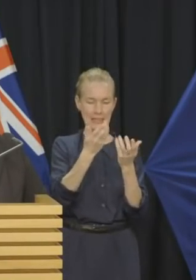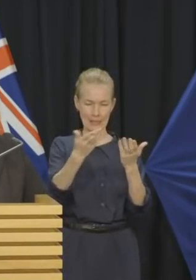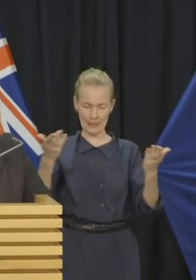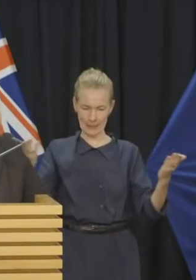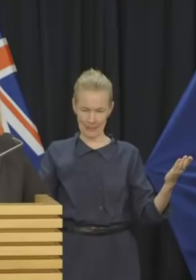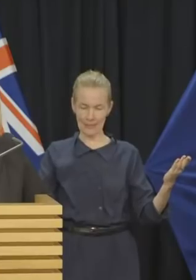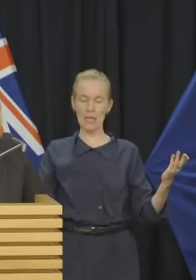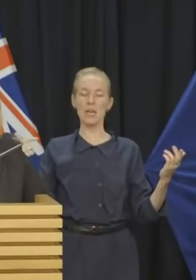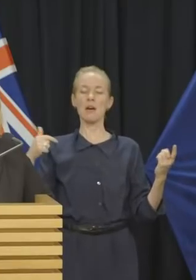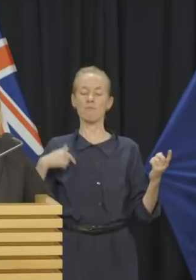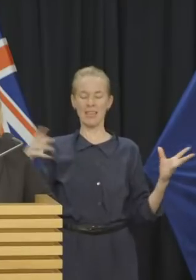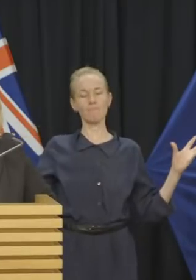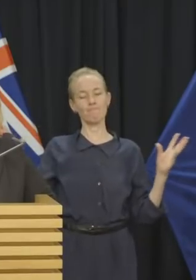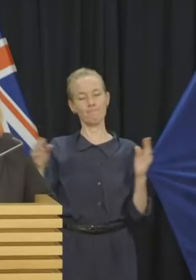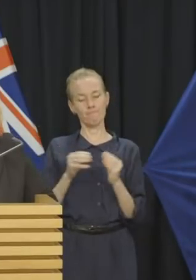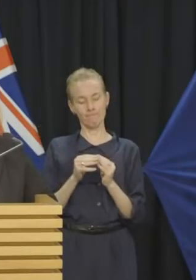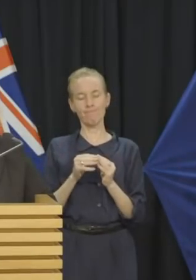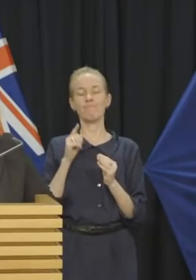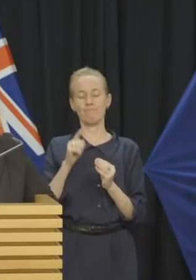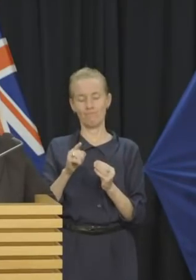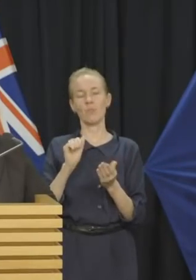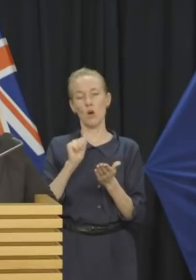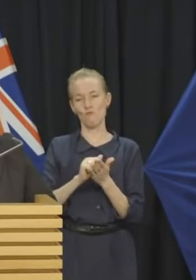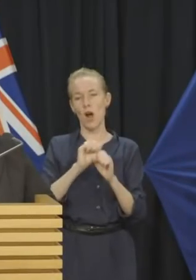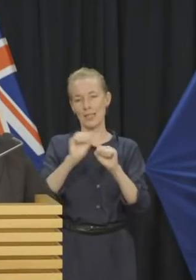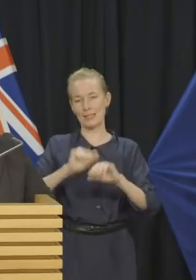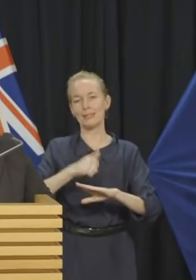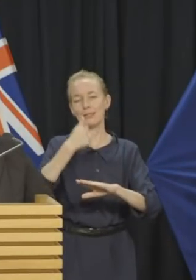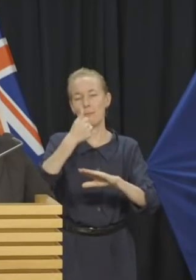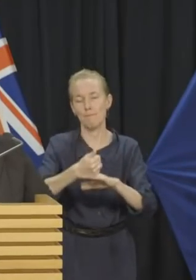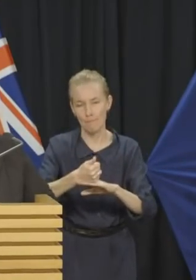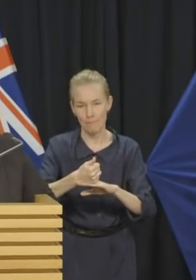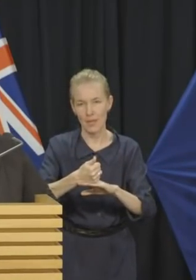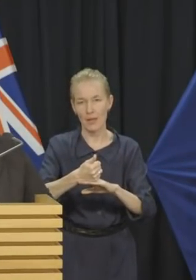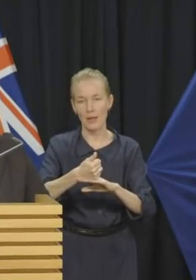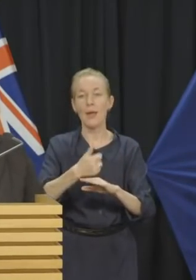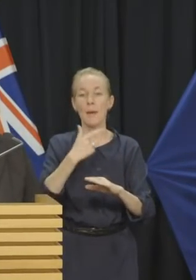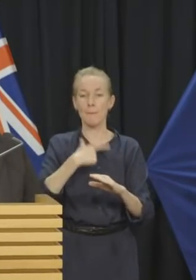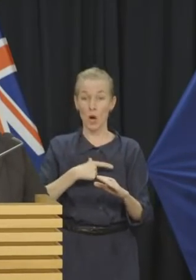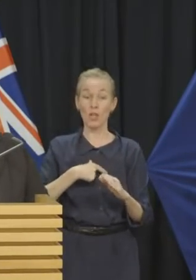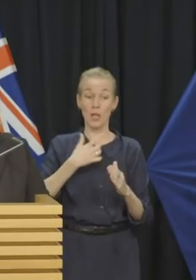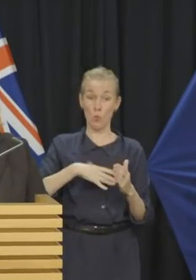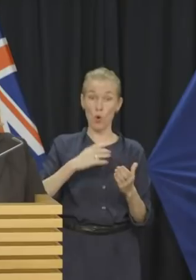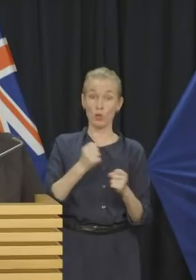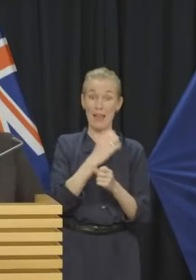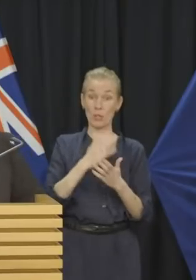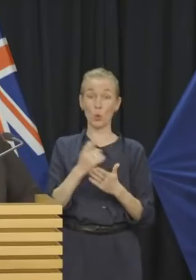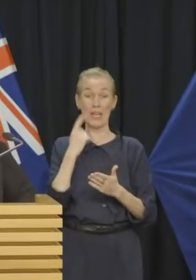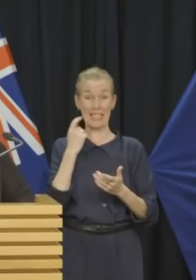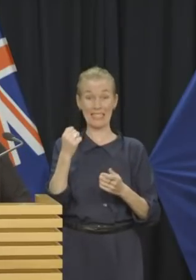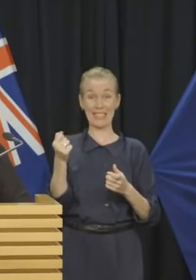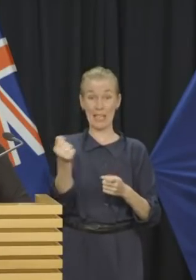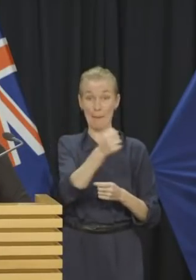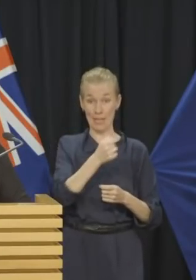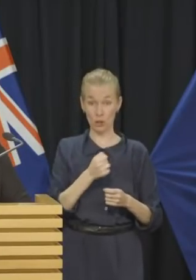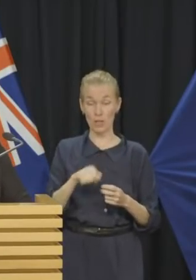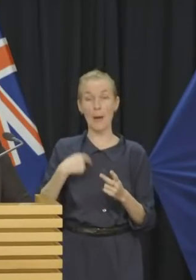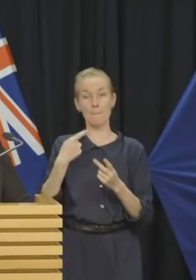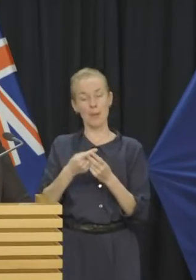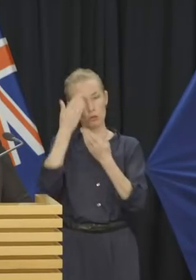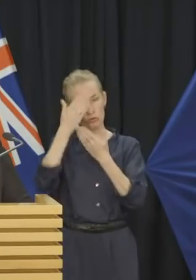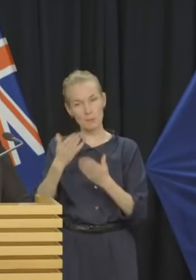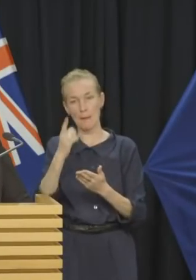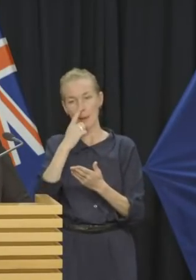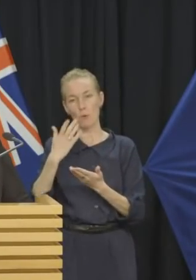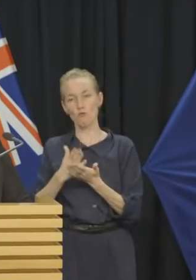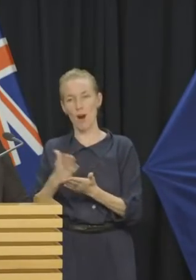practical solution, as well as what is the rights of New Zealanders where we've landed today. Now, there was a question over here. Will compassionate exemptions